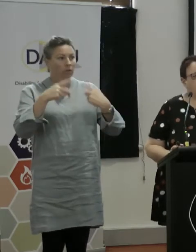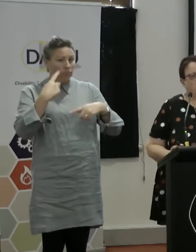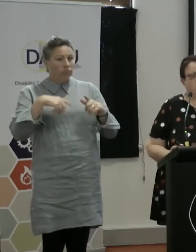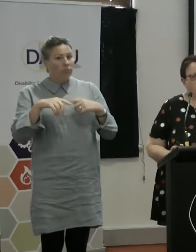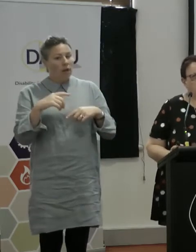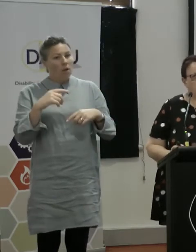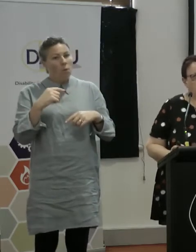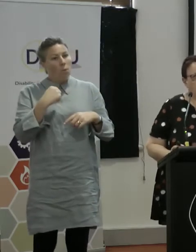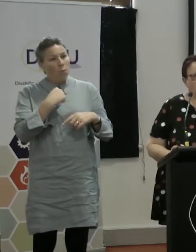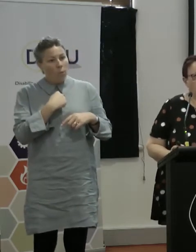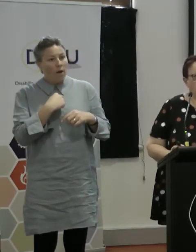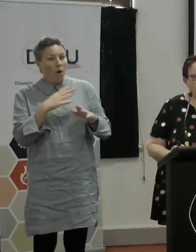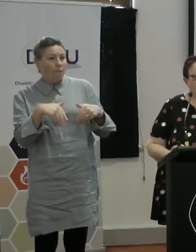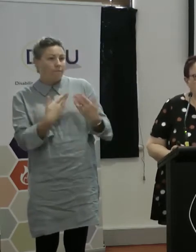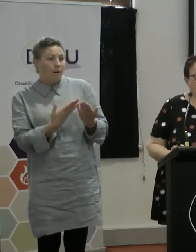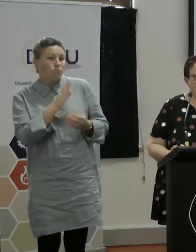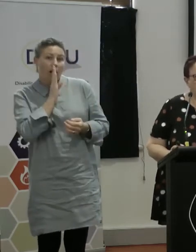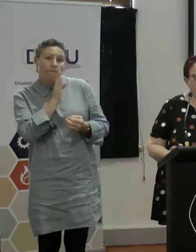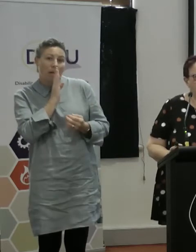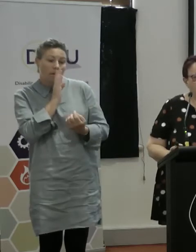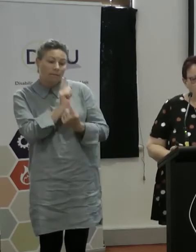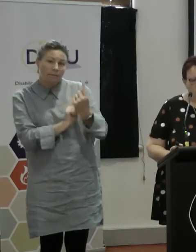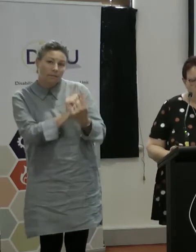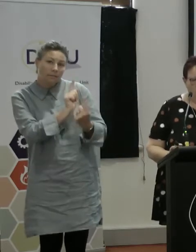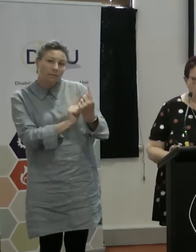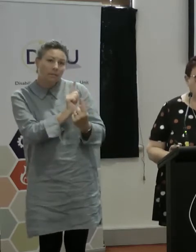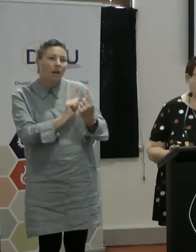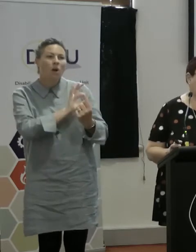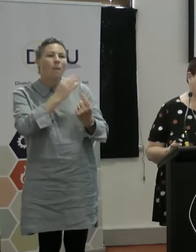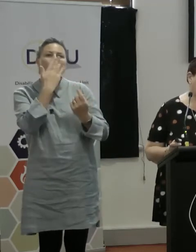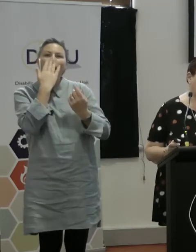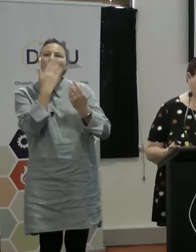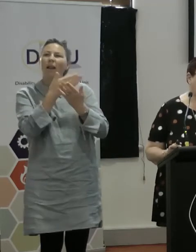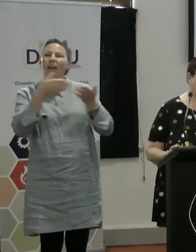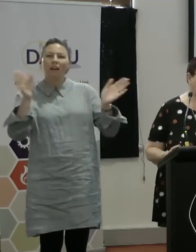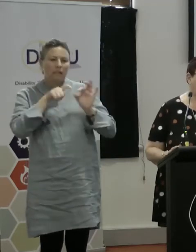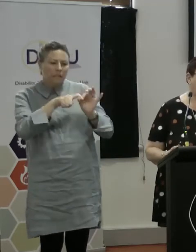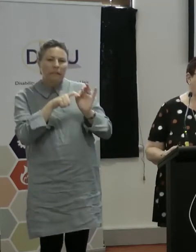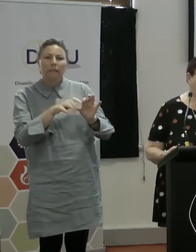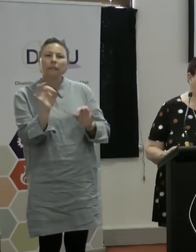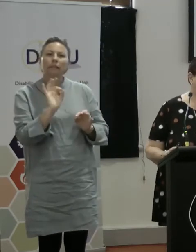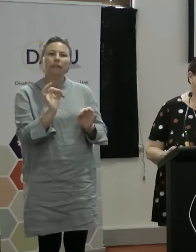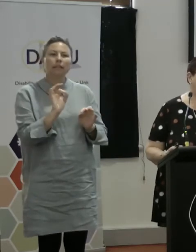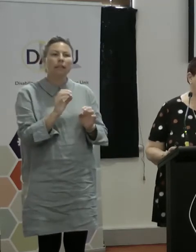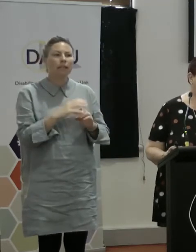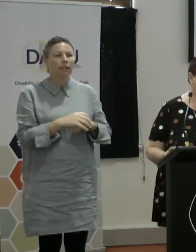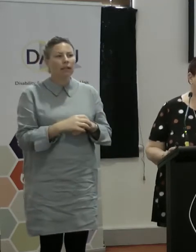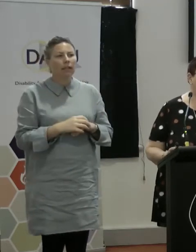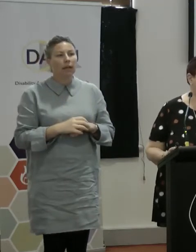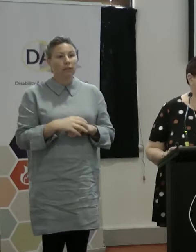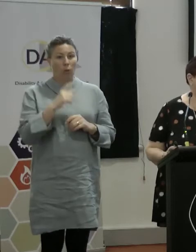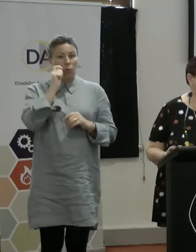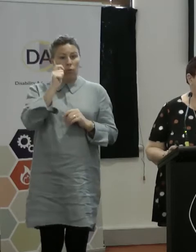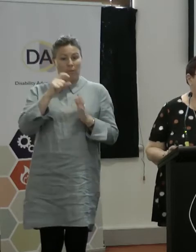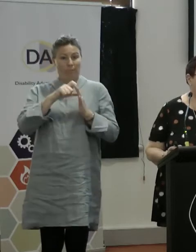provide individual and private hearings for people, and it's yet to be seen whether the upcoming Disability Royal Commission